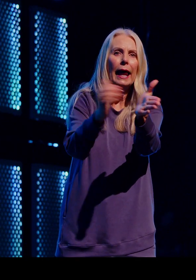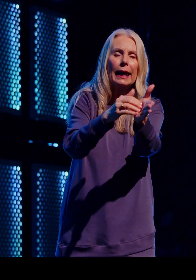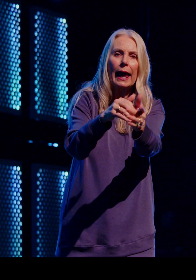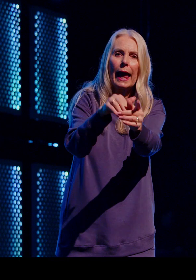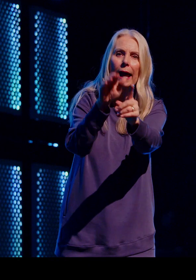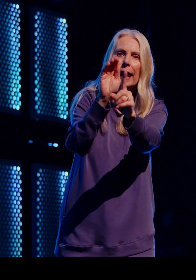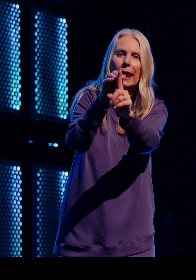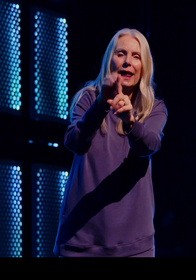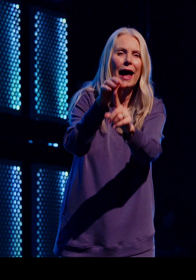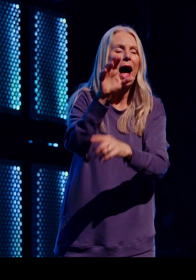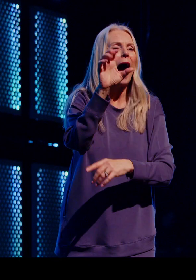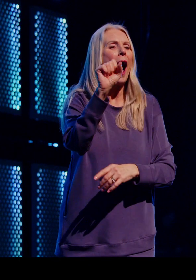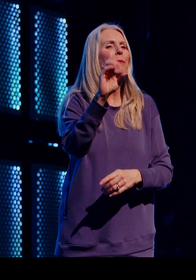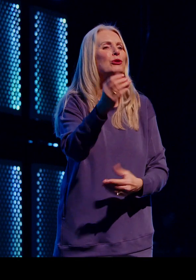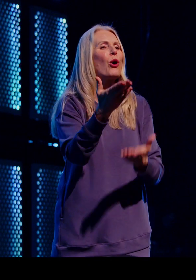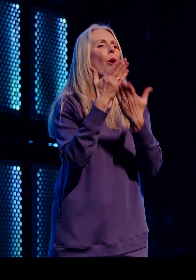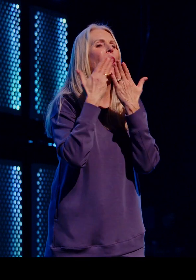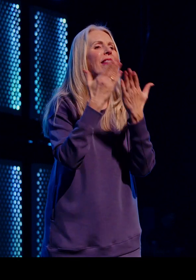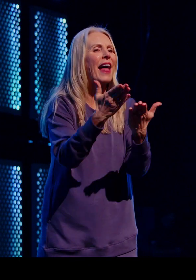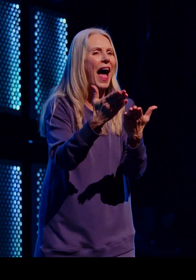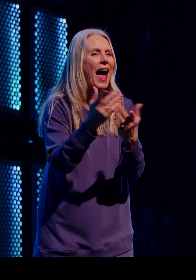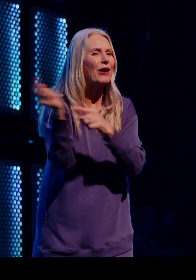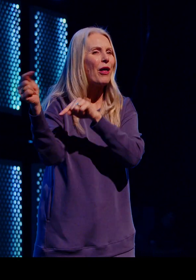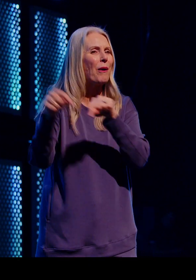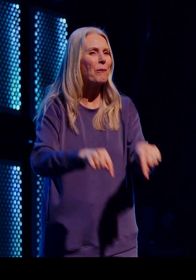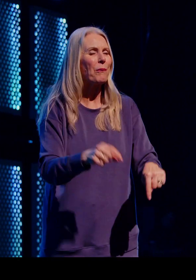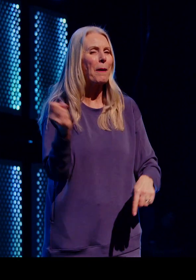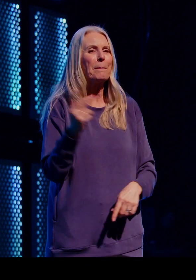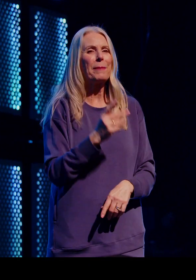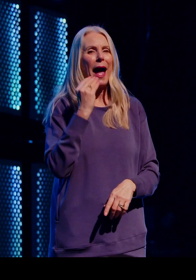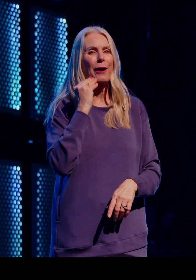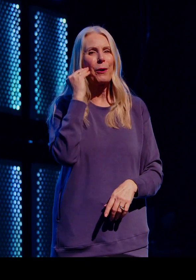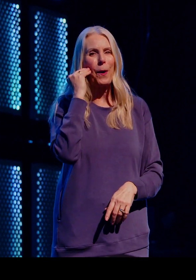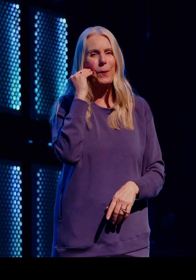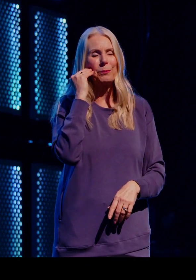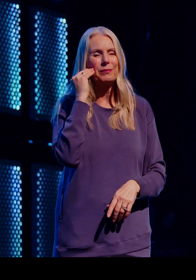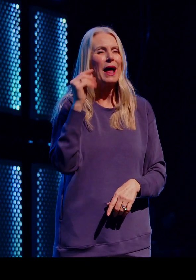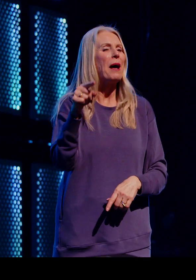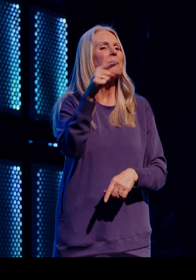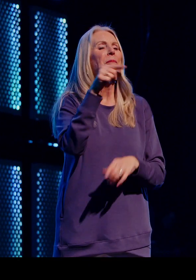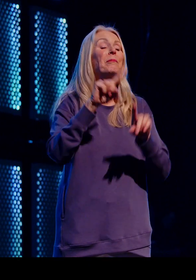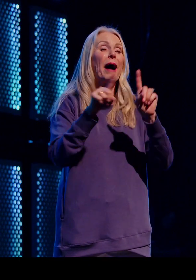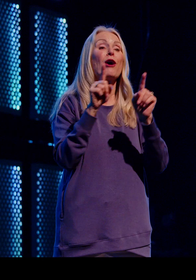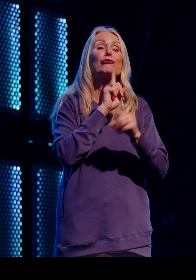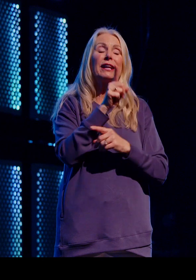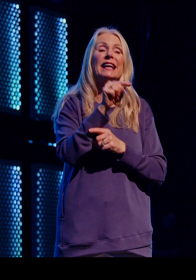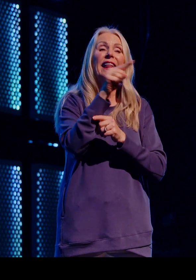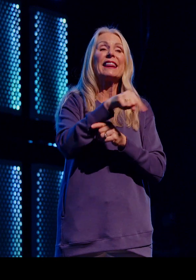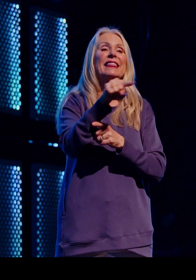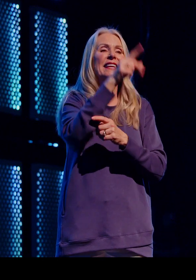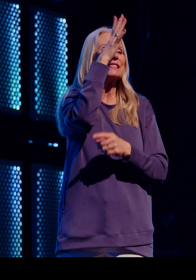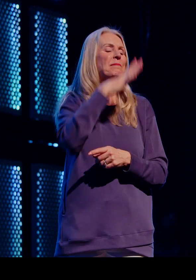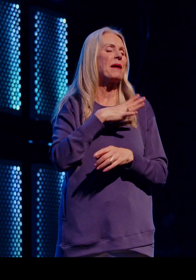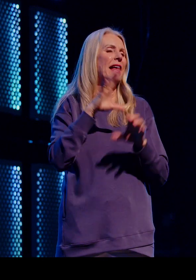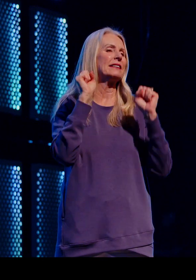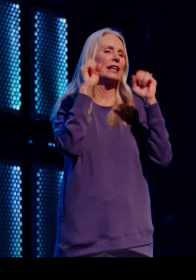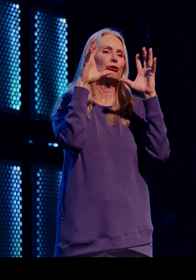I'm so glad they're back home. Though these men were incredible. These